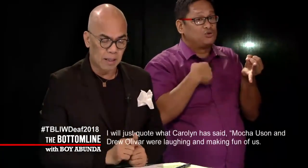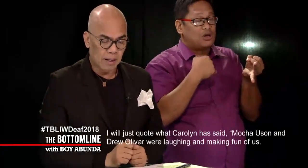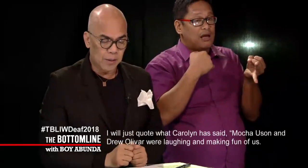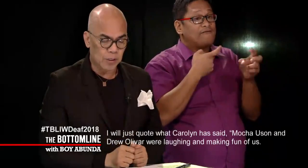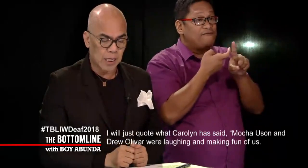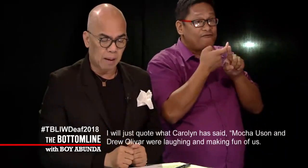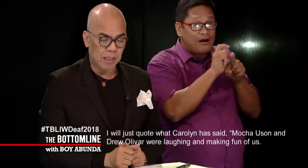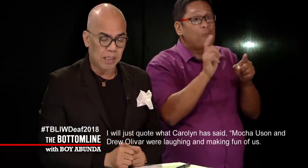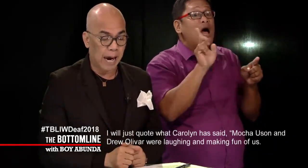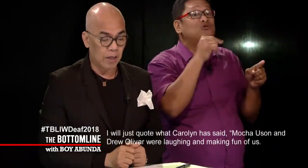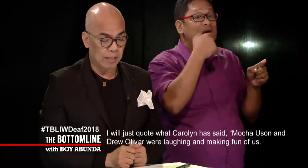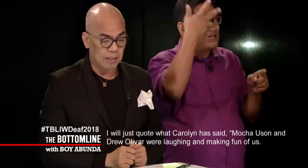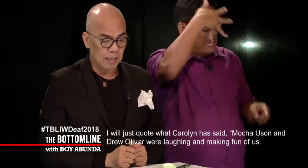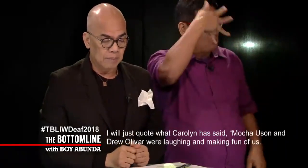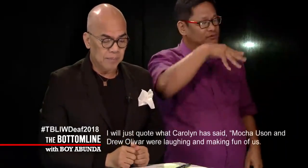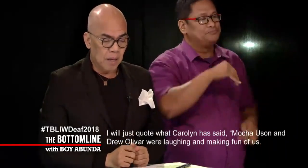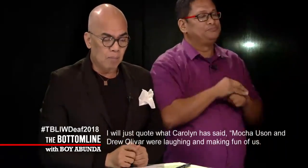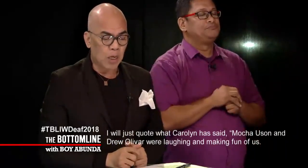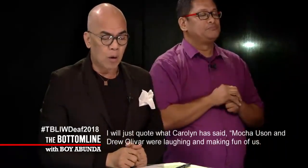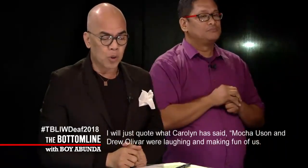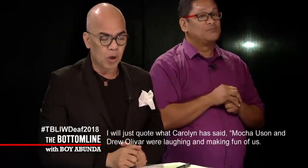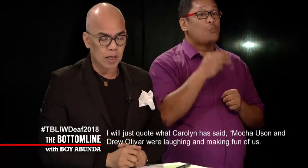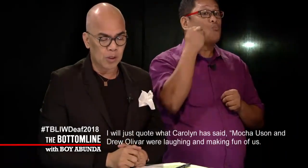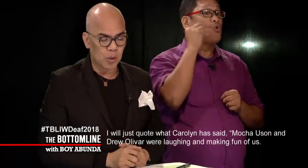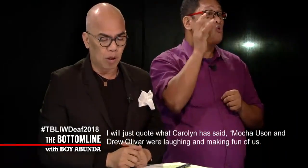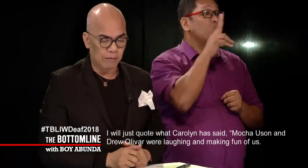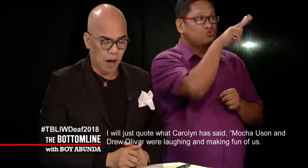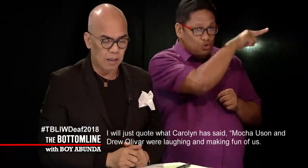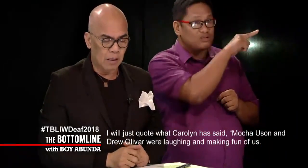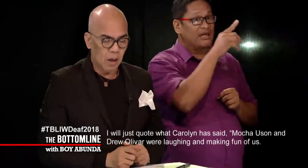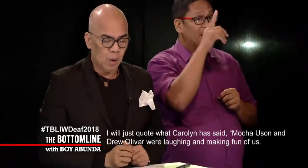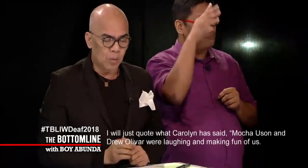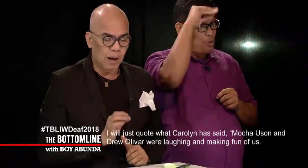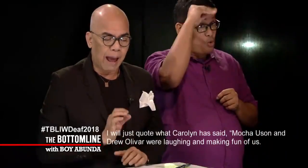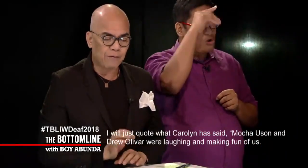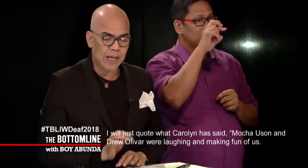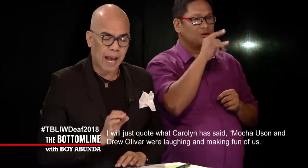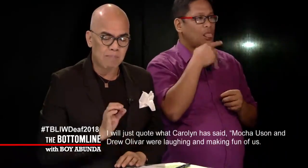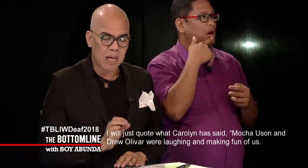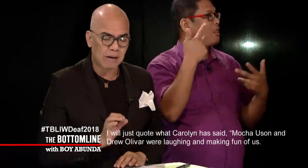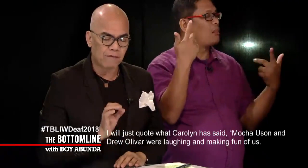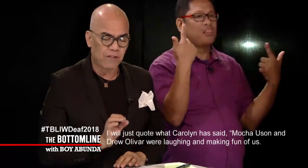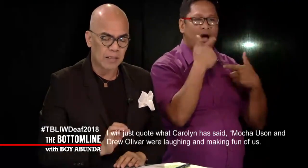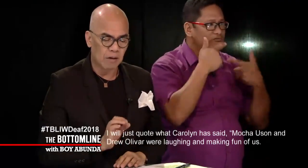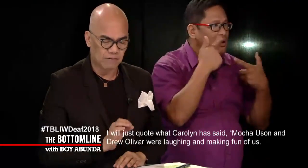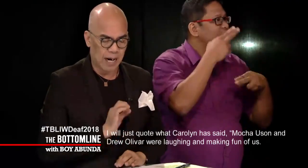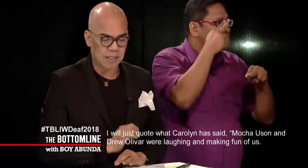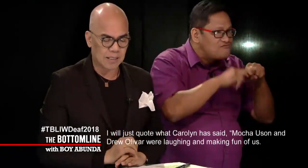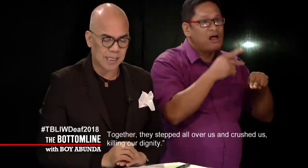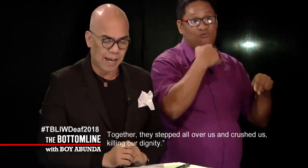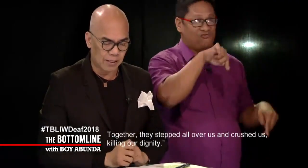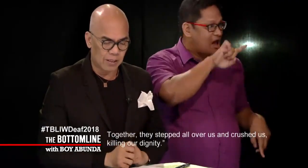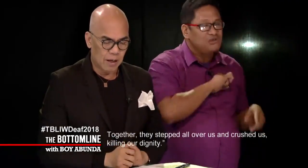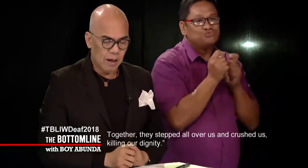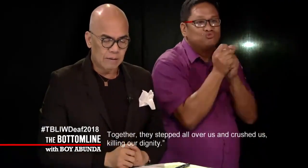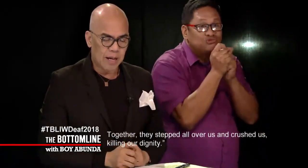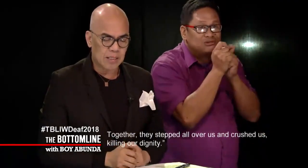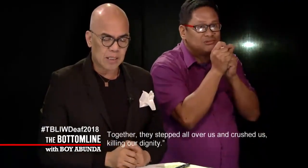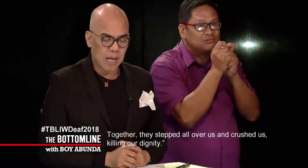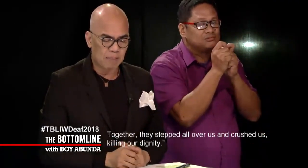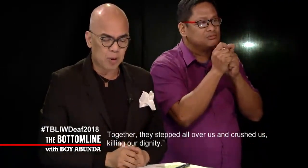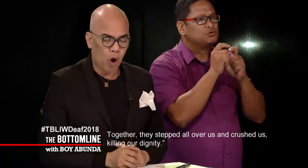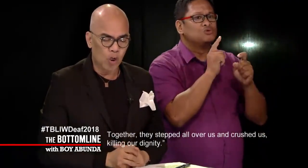lamang yung sinabi ni Caroline. Mocha Uson and Drew Olivar were laughing and making fun of us. Together,